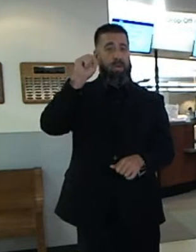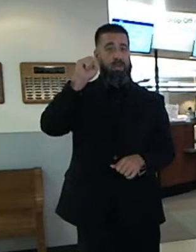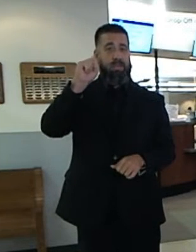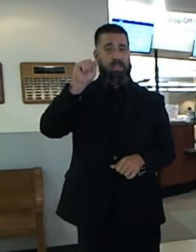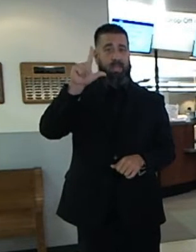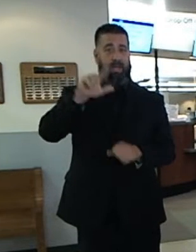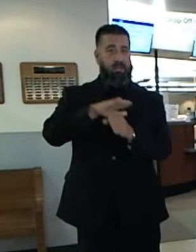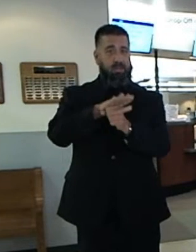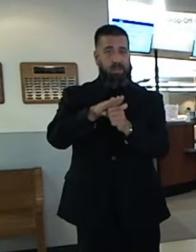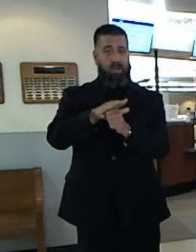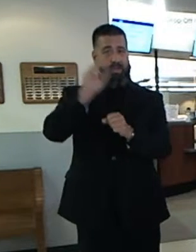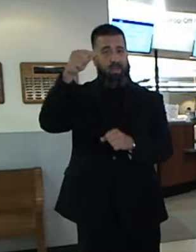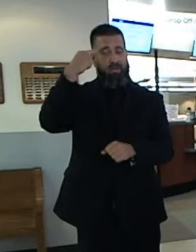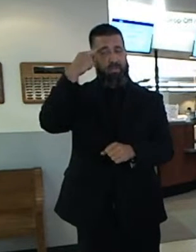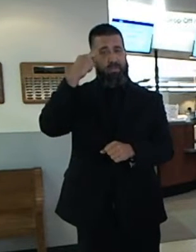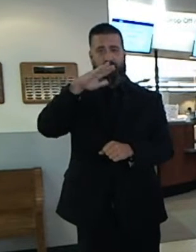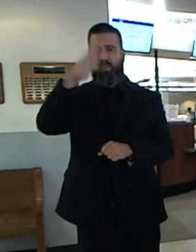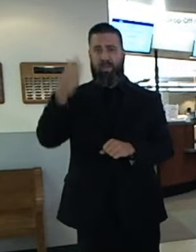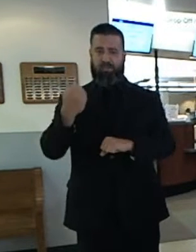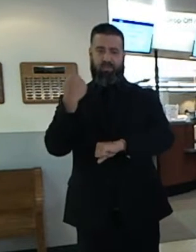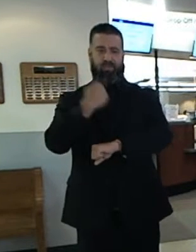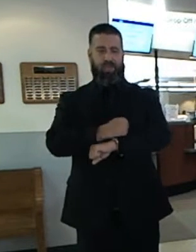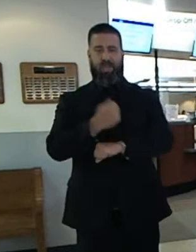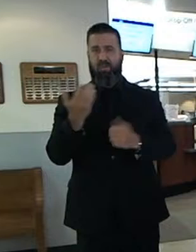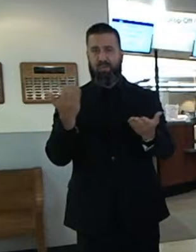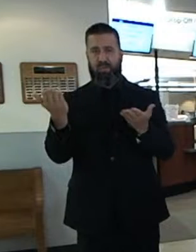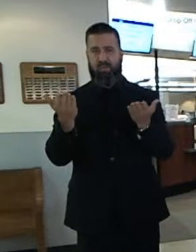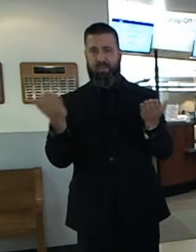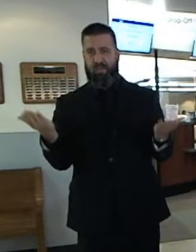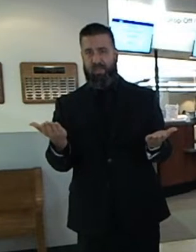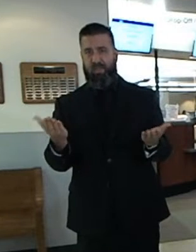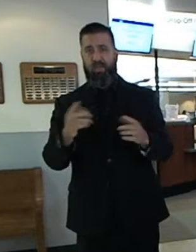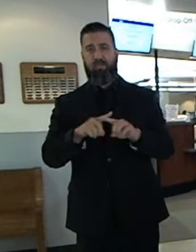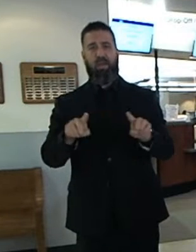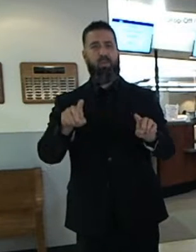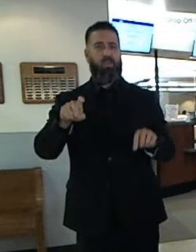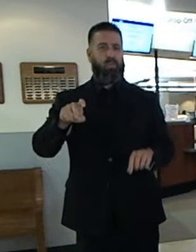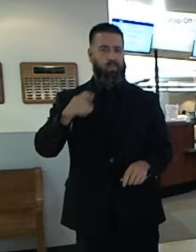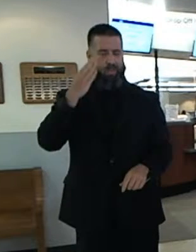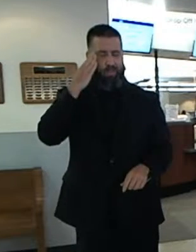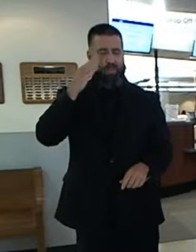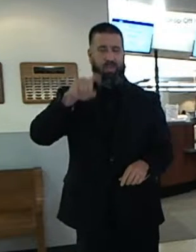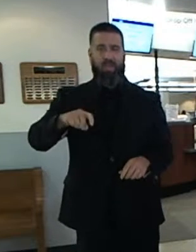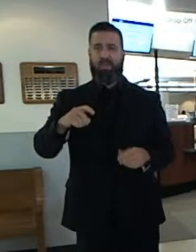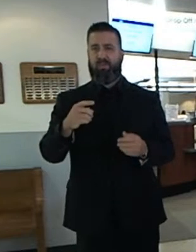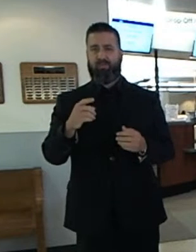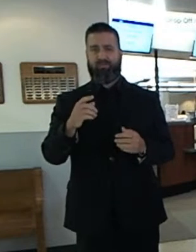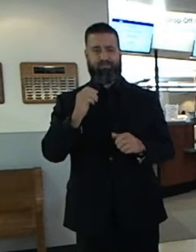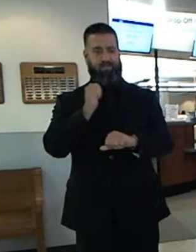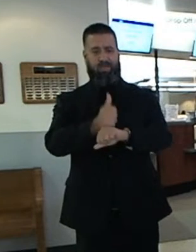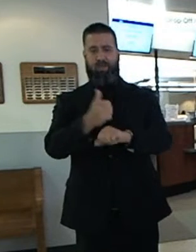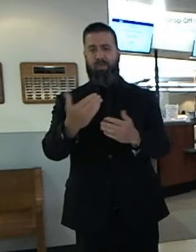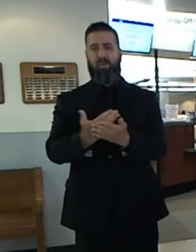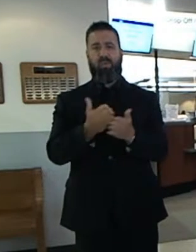our services, but we knew we had to come up with new and innovative ways to do business and take care of our